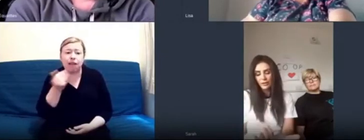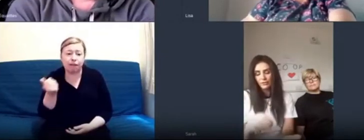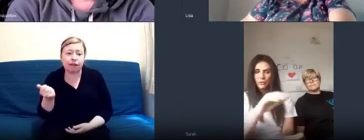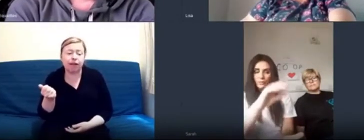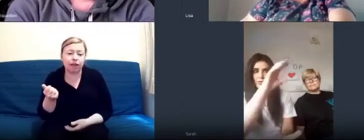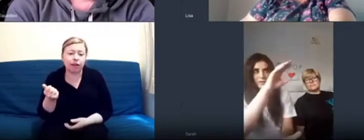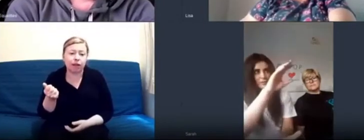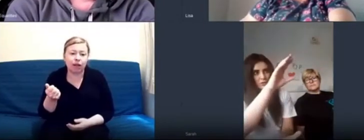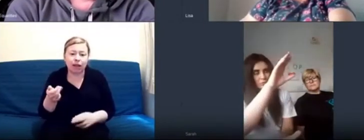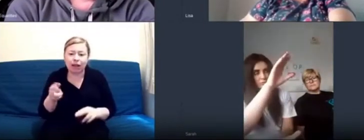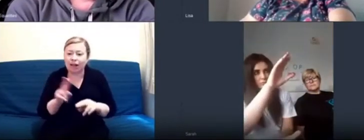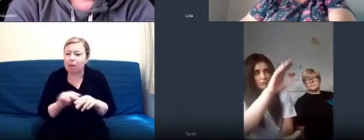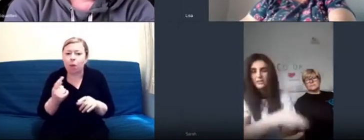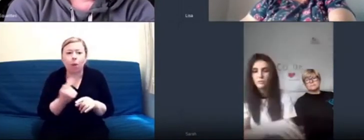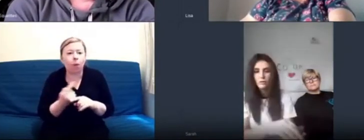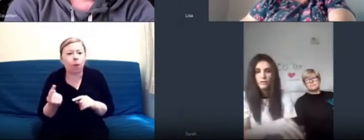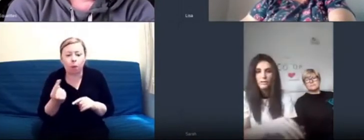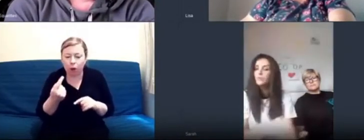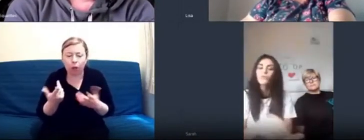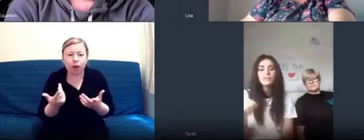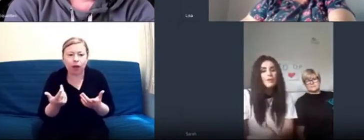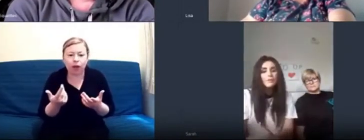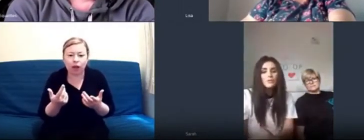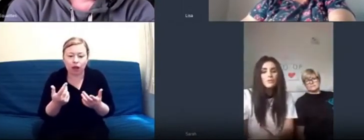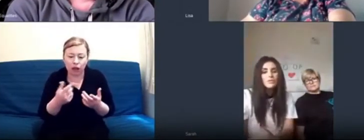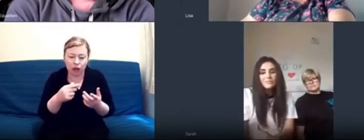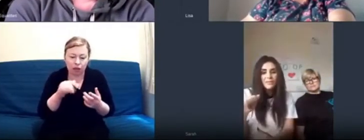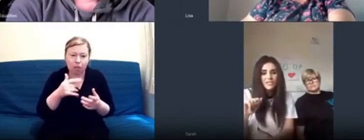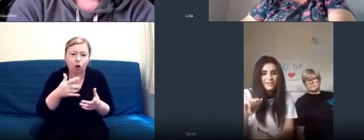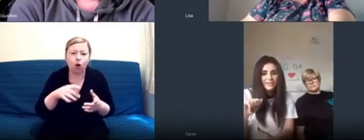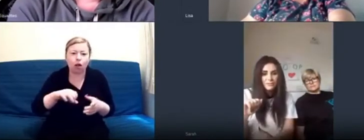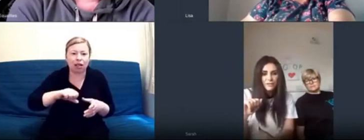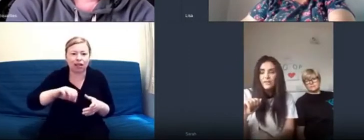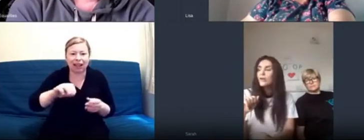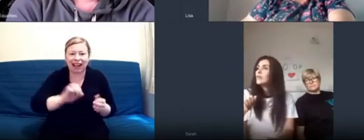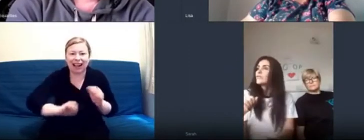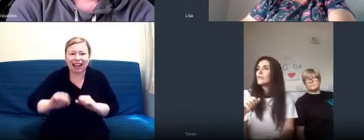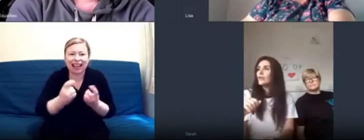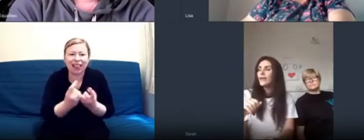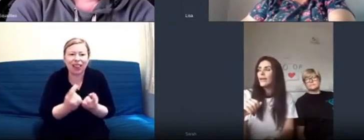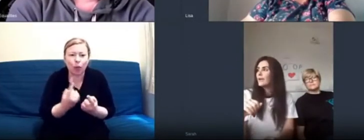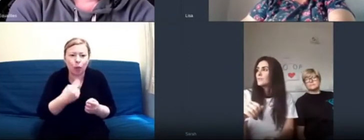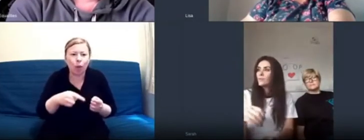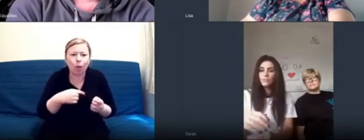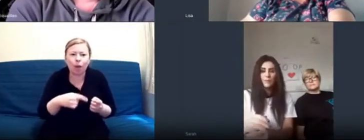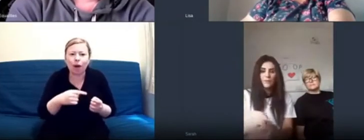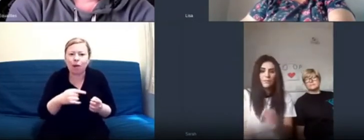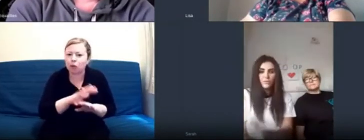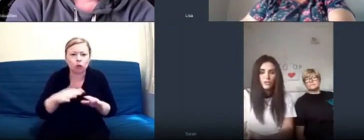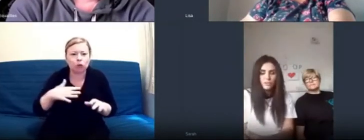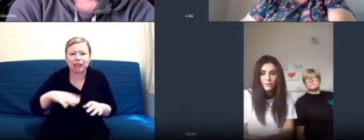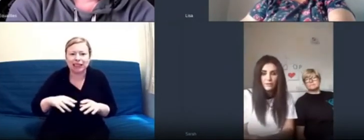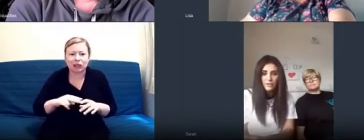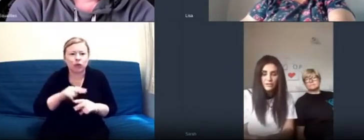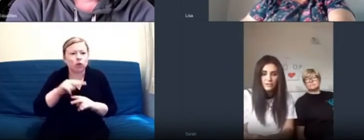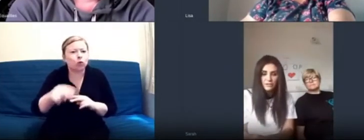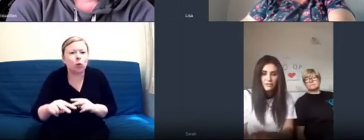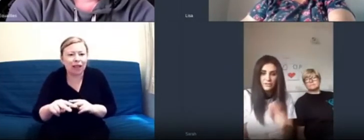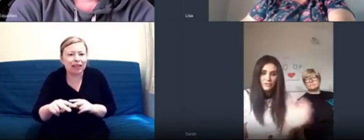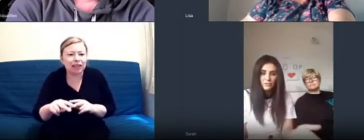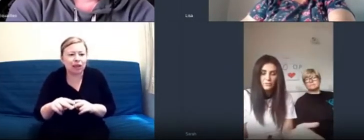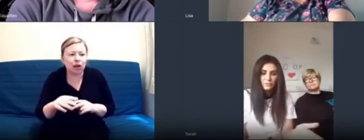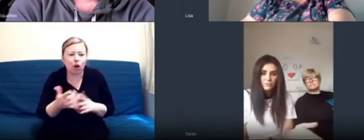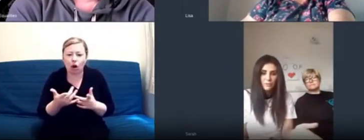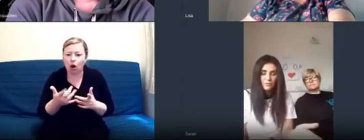we note down, if 1 week, if they got bleach 1 week, we'll know that they maybe don't need bleach the next week. Or if they got a big thing of washing